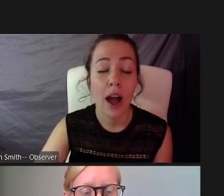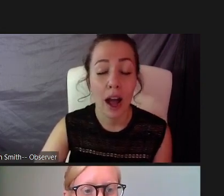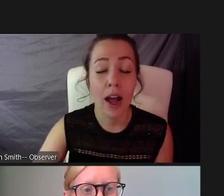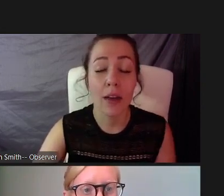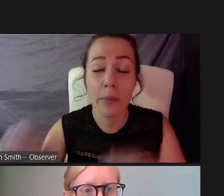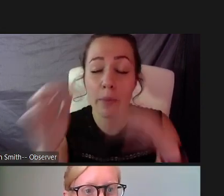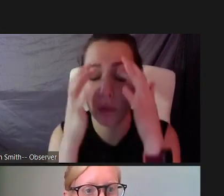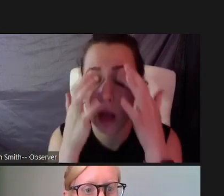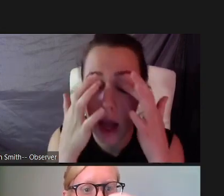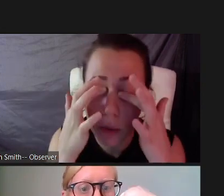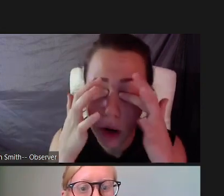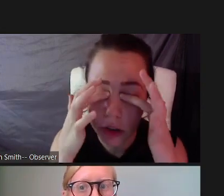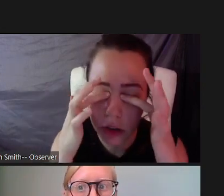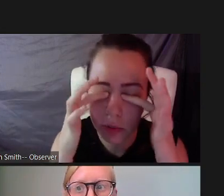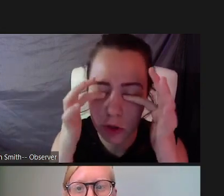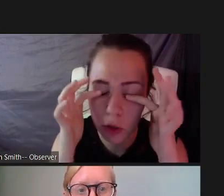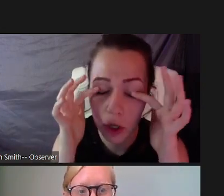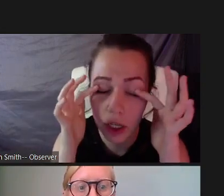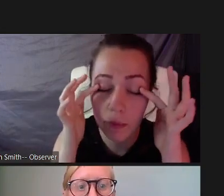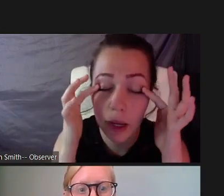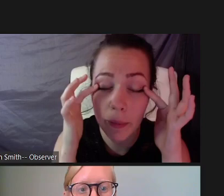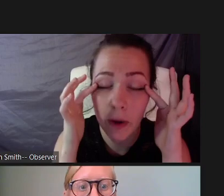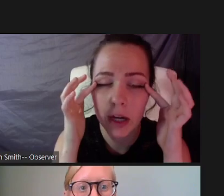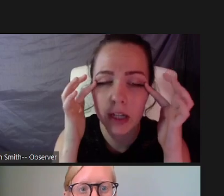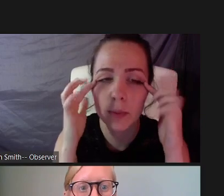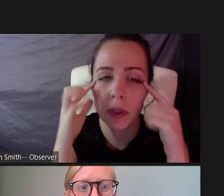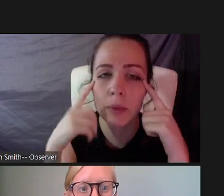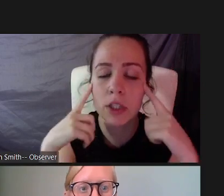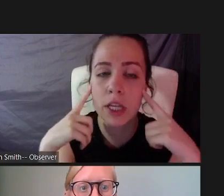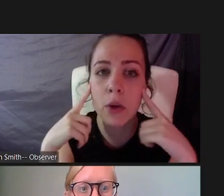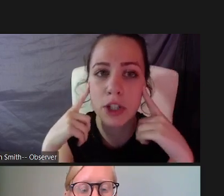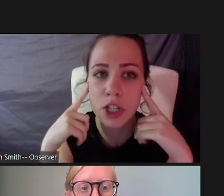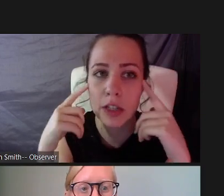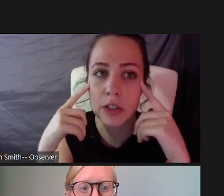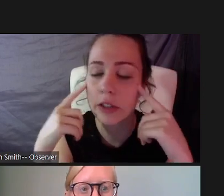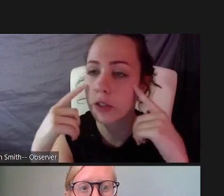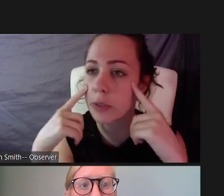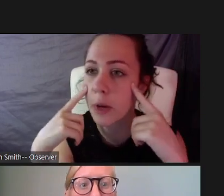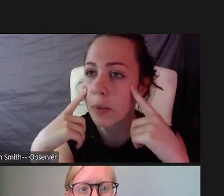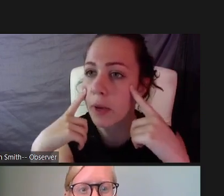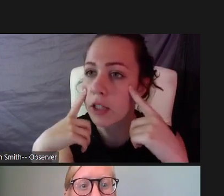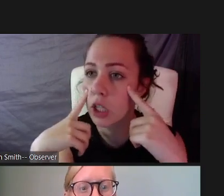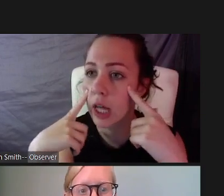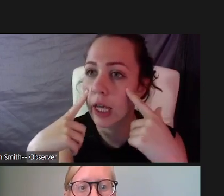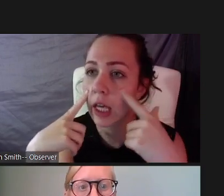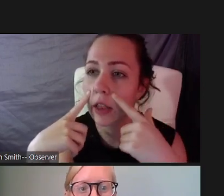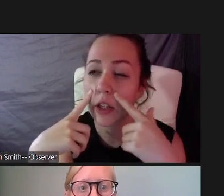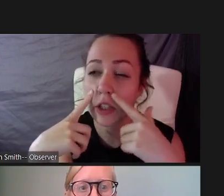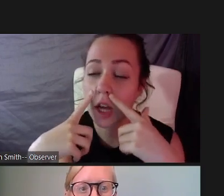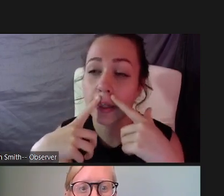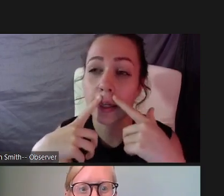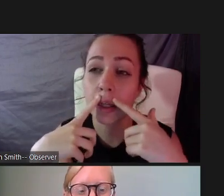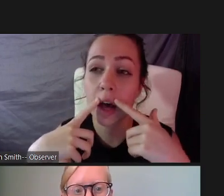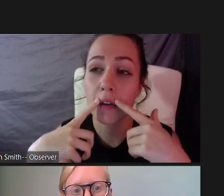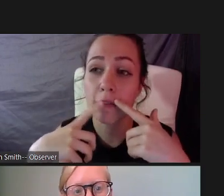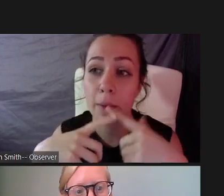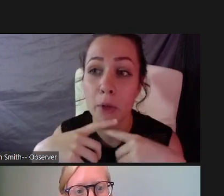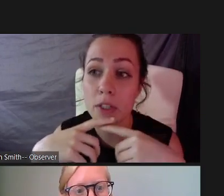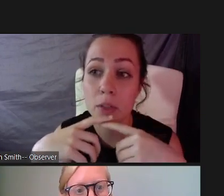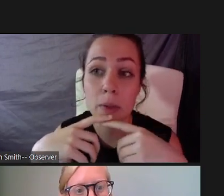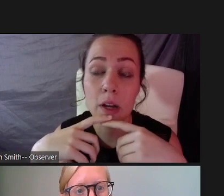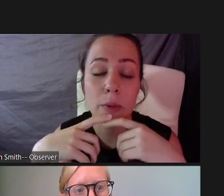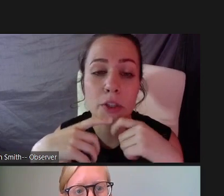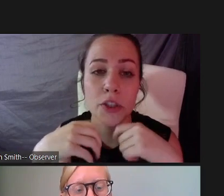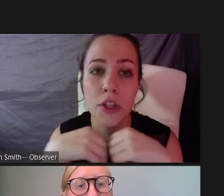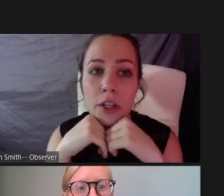So I watched the majority of my part, and it's pretty much like question answer. So it's pretty much like there's not like a lot of